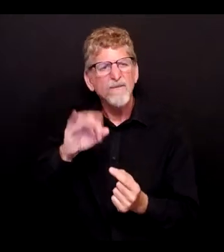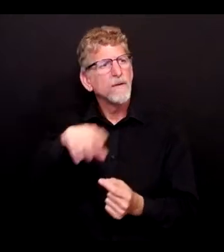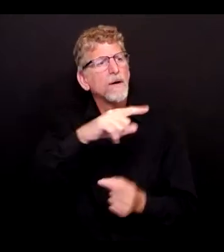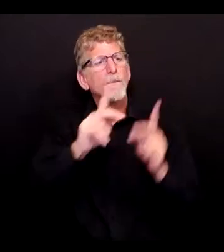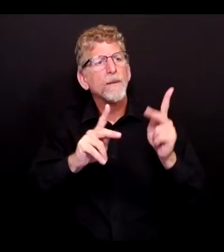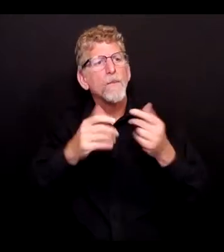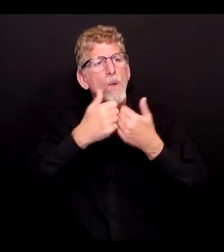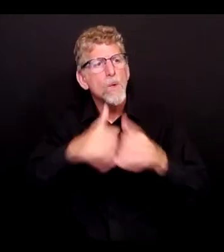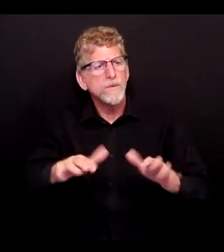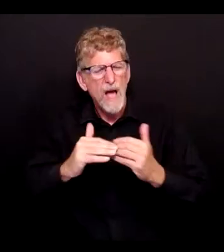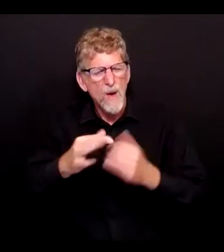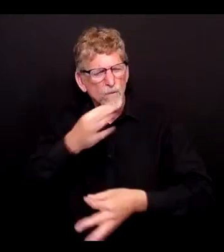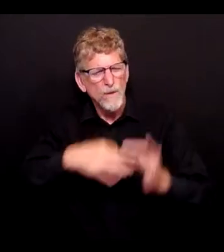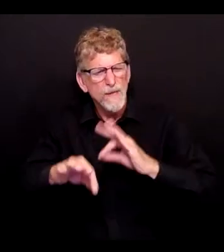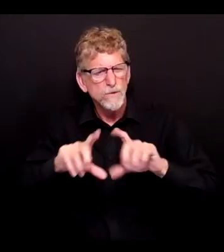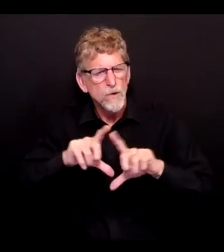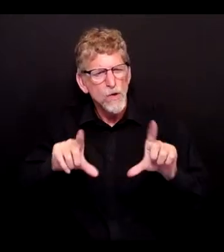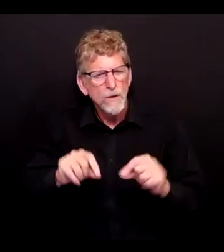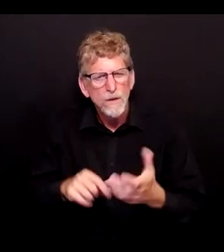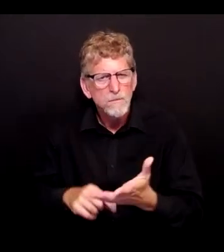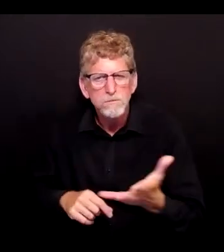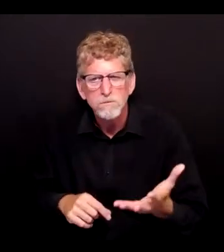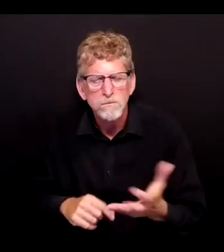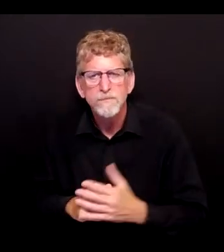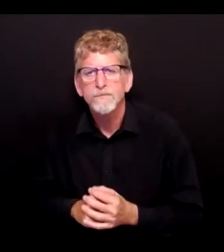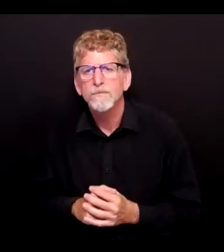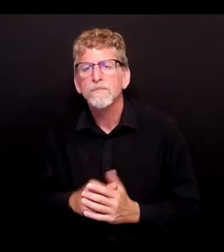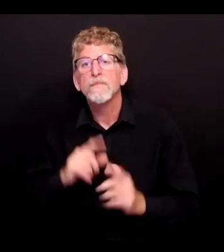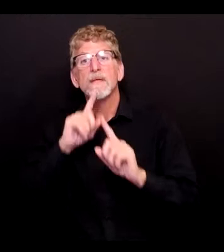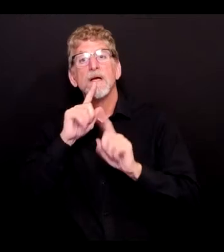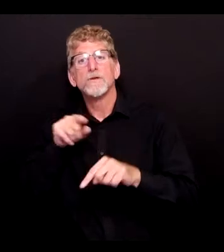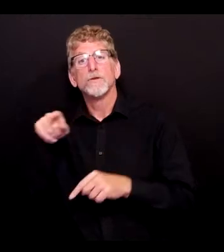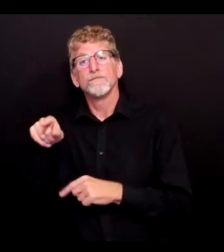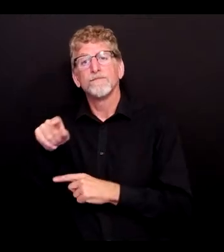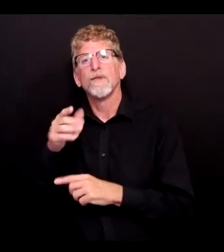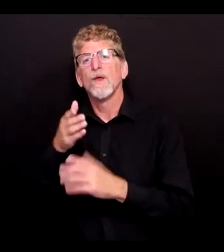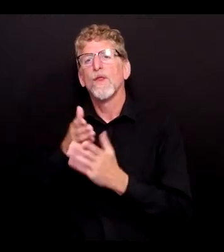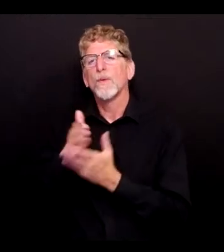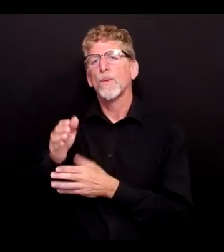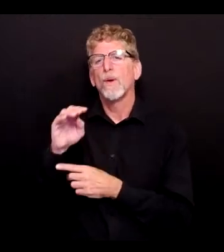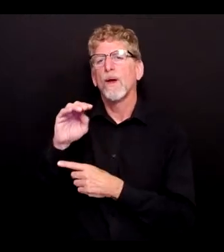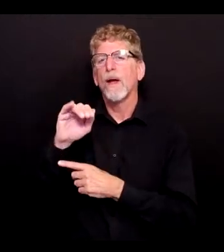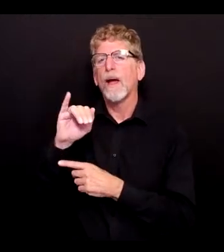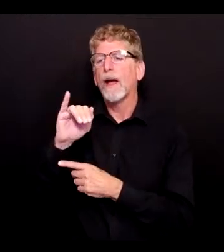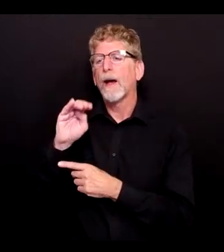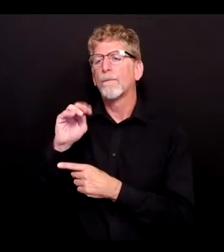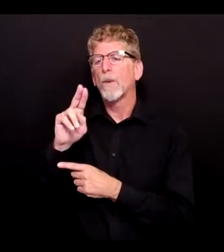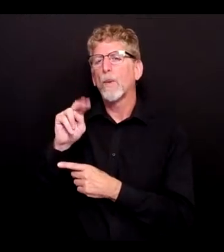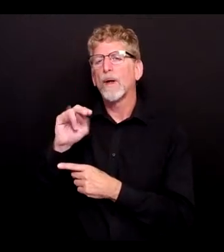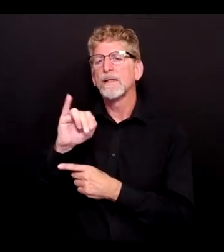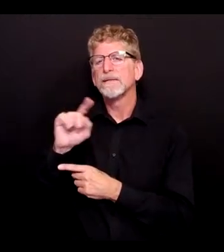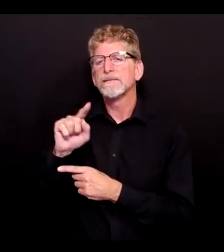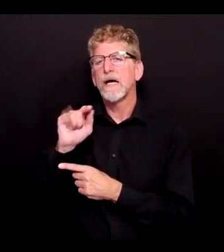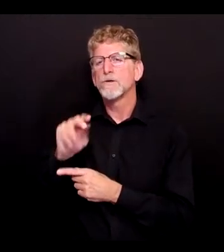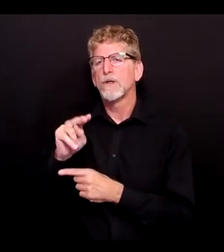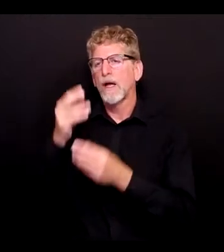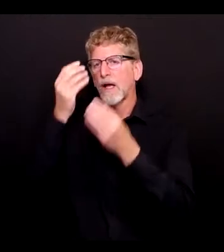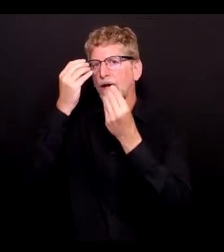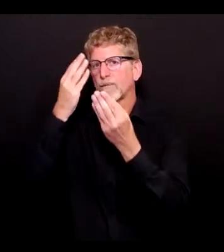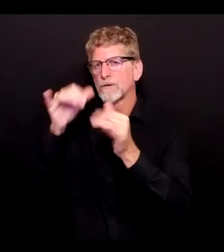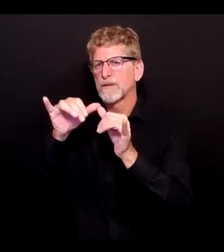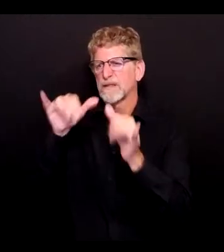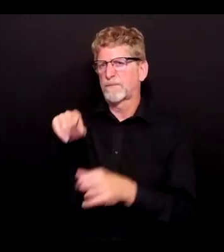have, through the immunization information system, we do know who's been vaccinated, but I don't know if there's a process for